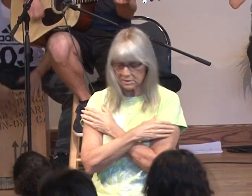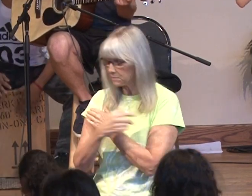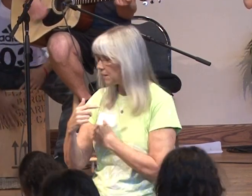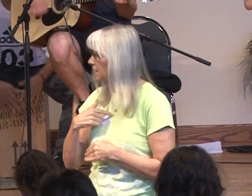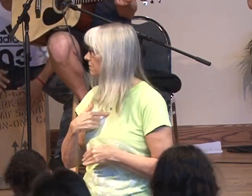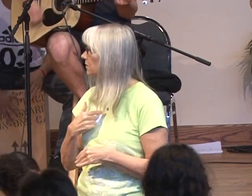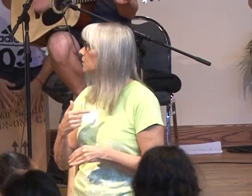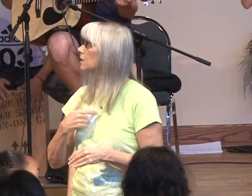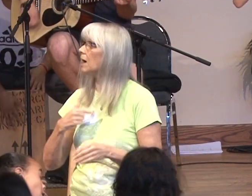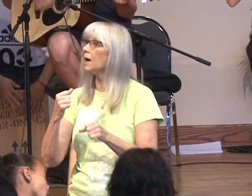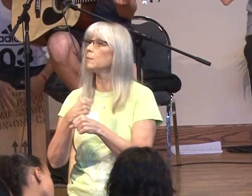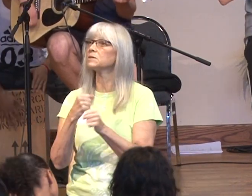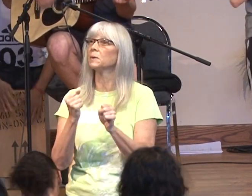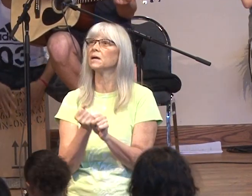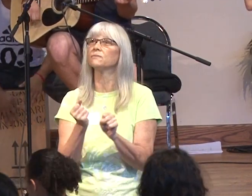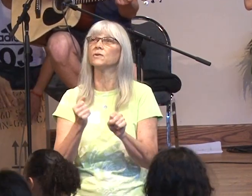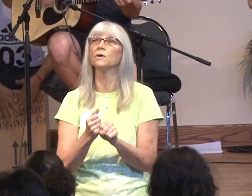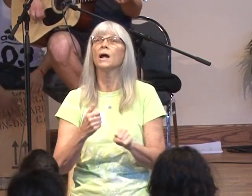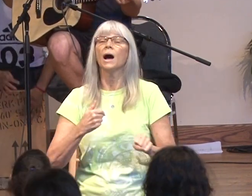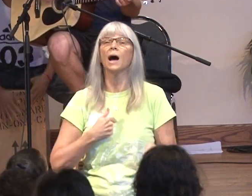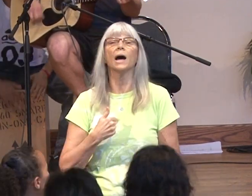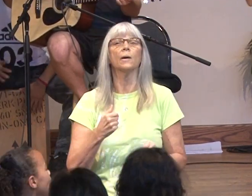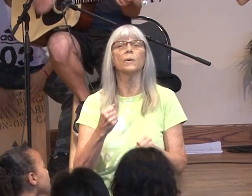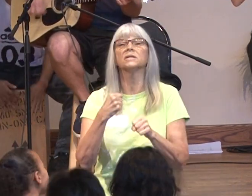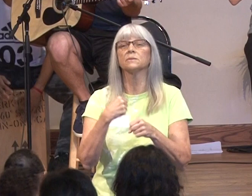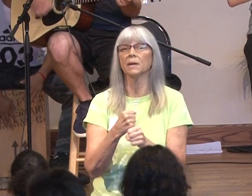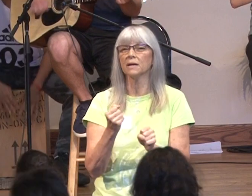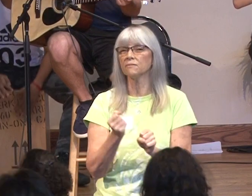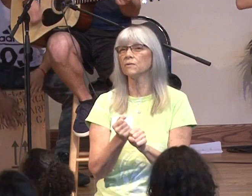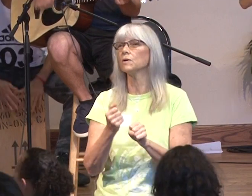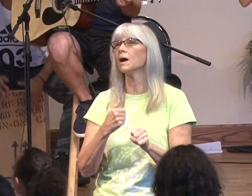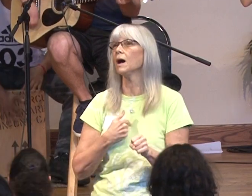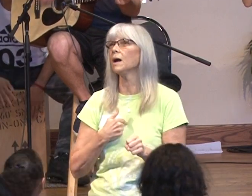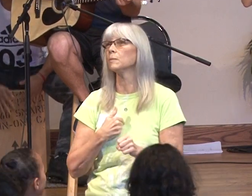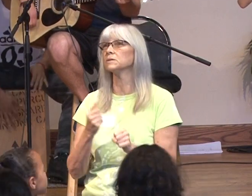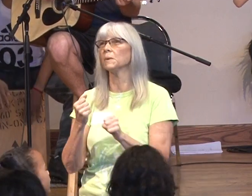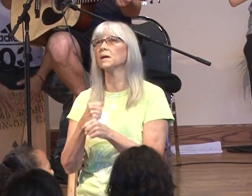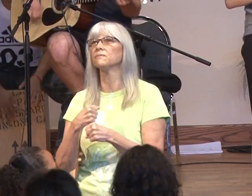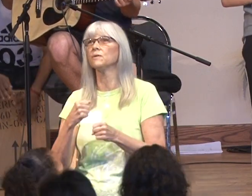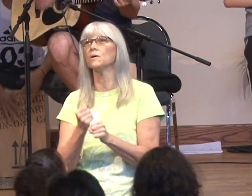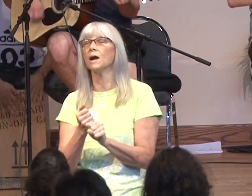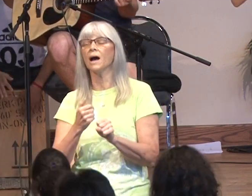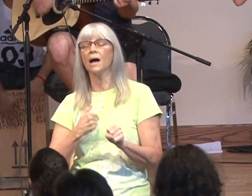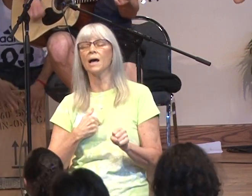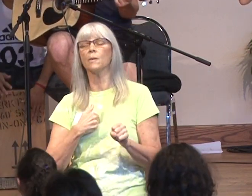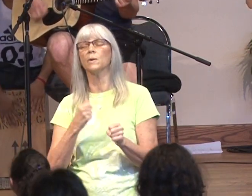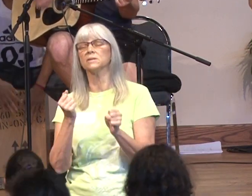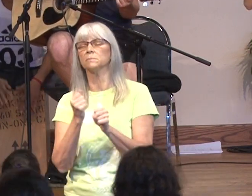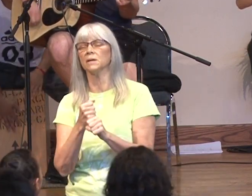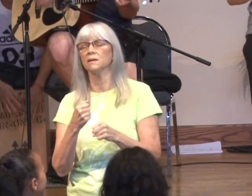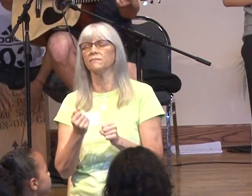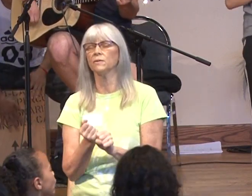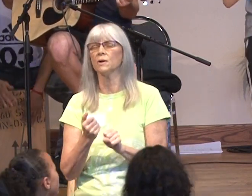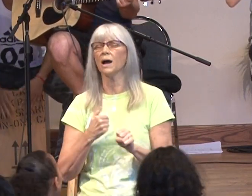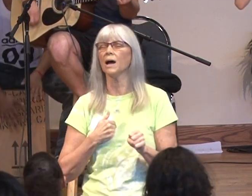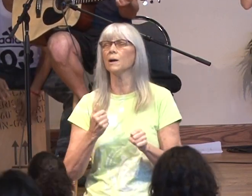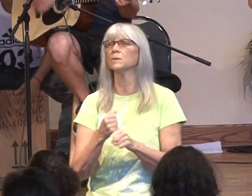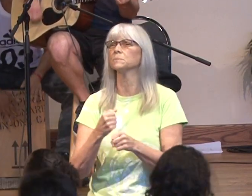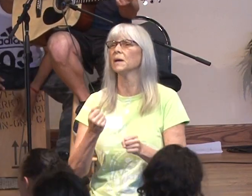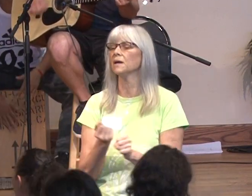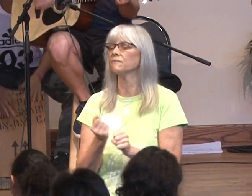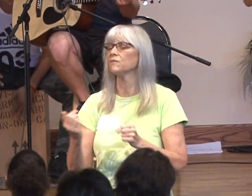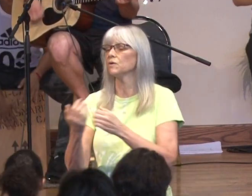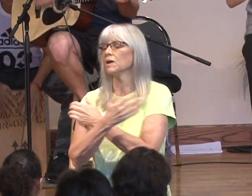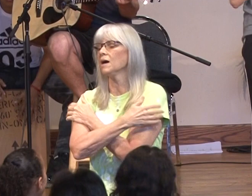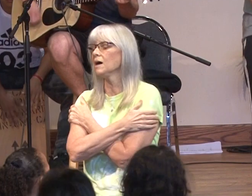I was made for, I was made for, I was made for, I was made for, I was made for, I